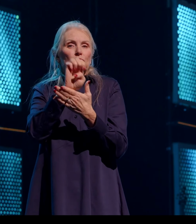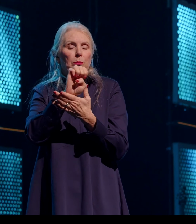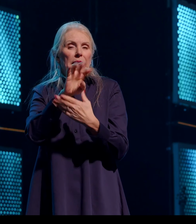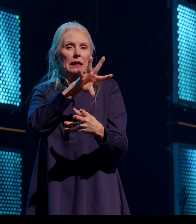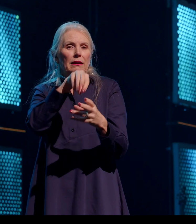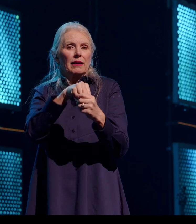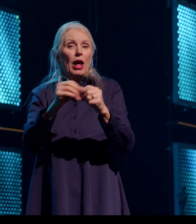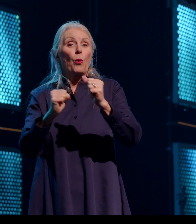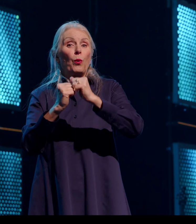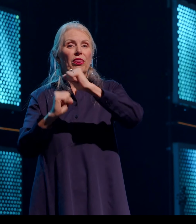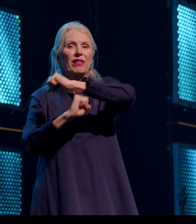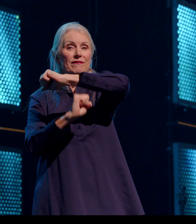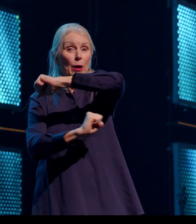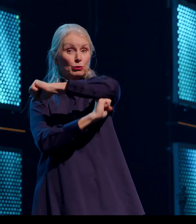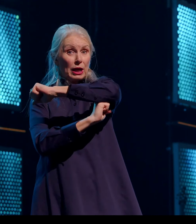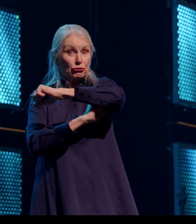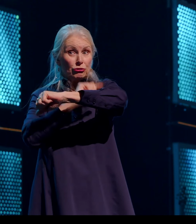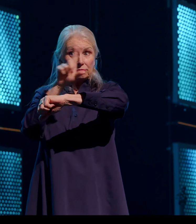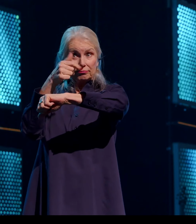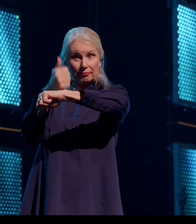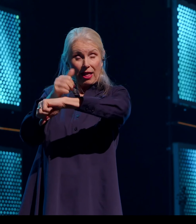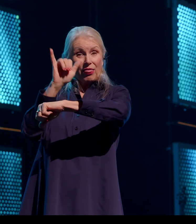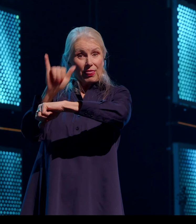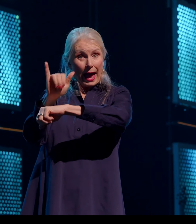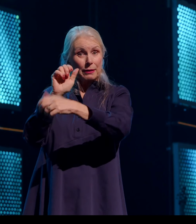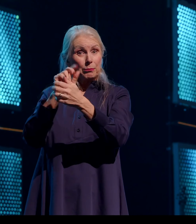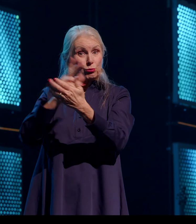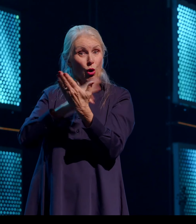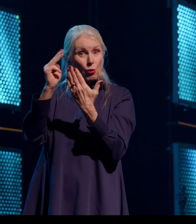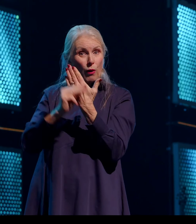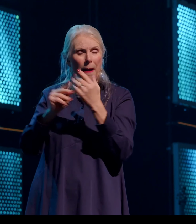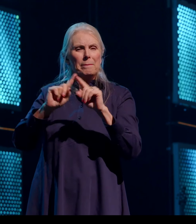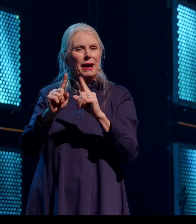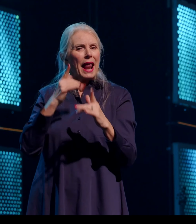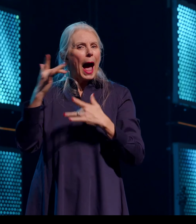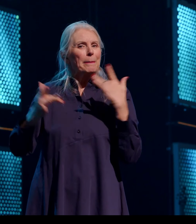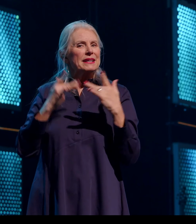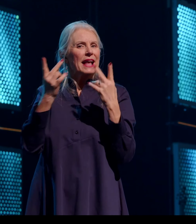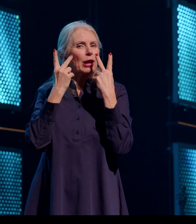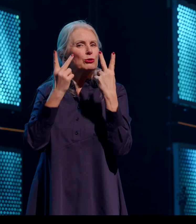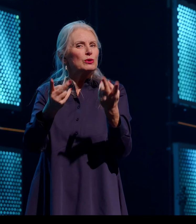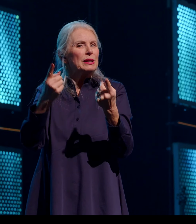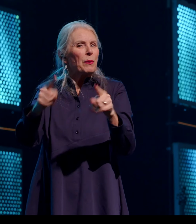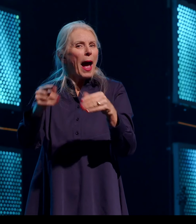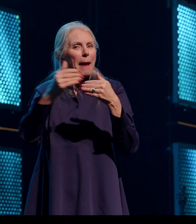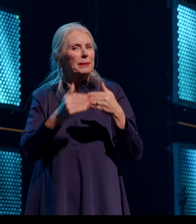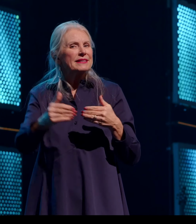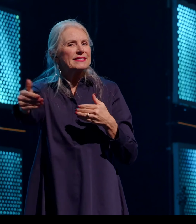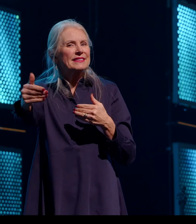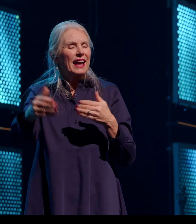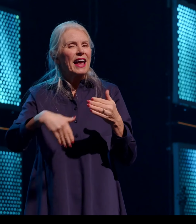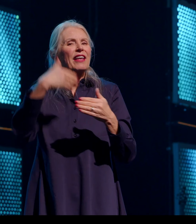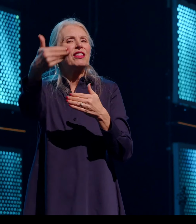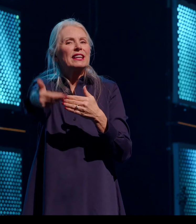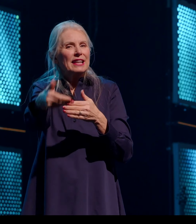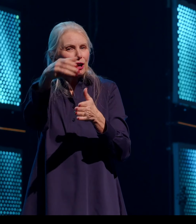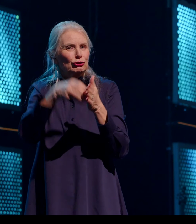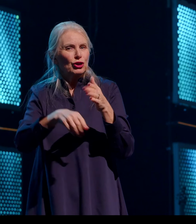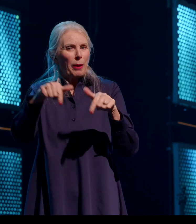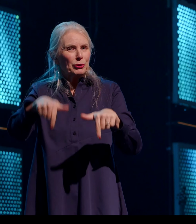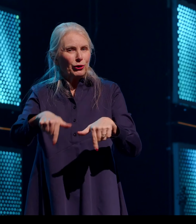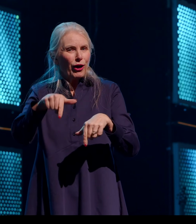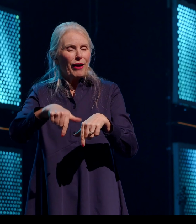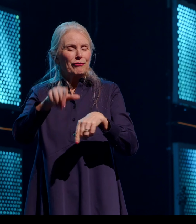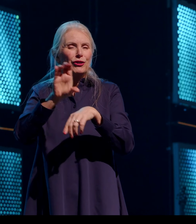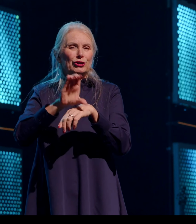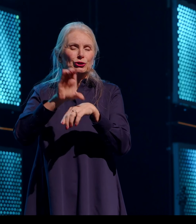the foundation of the sports program. But I'm excited to see where the sports program is going to go from here in the next chapter of this church.